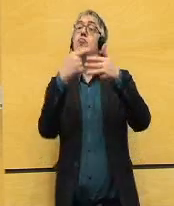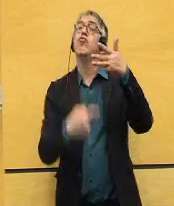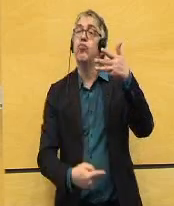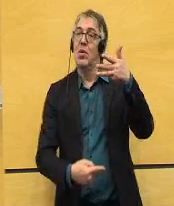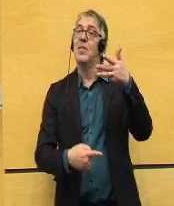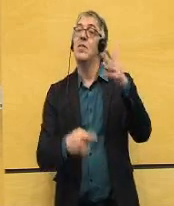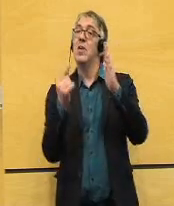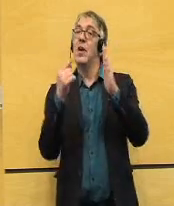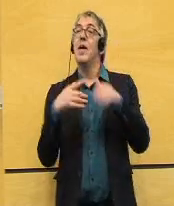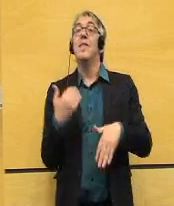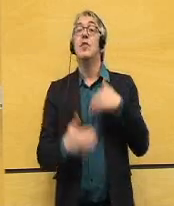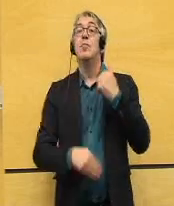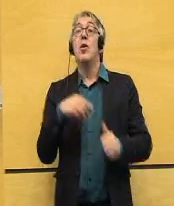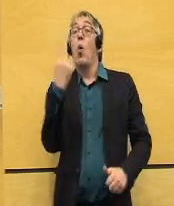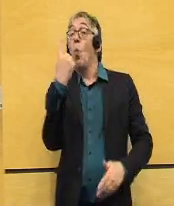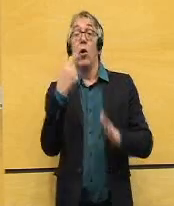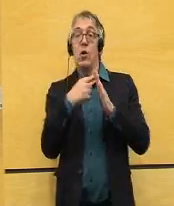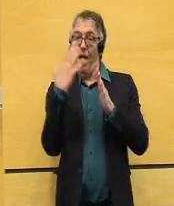upon disability,